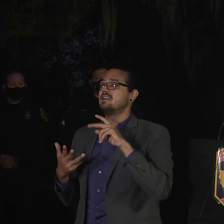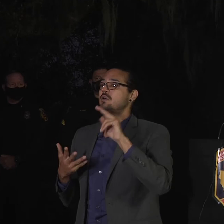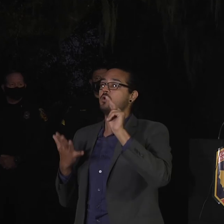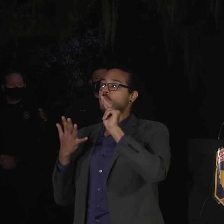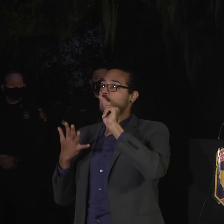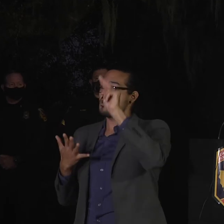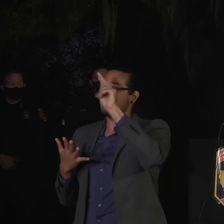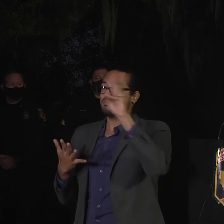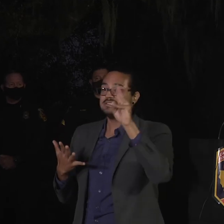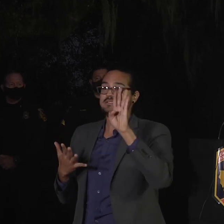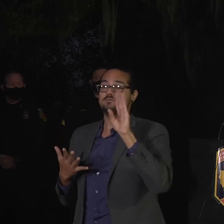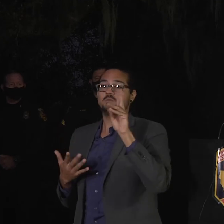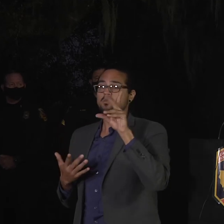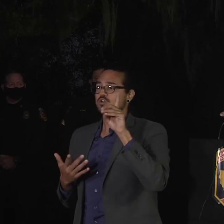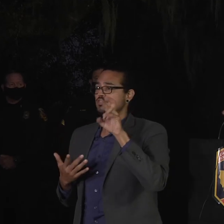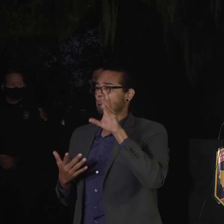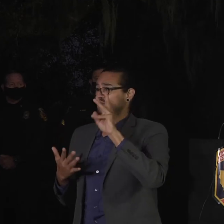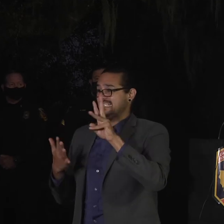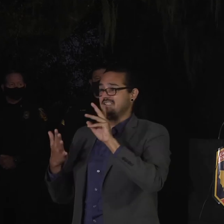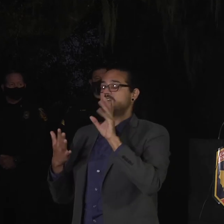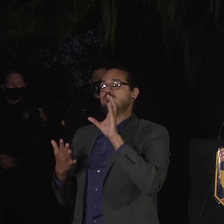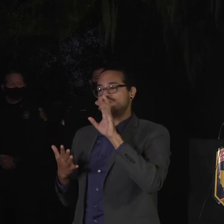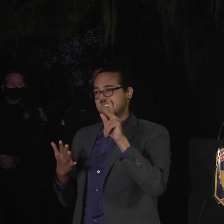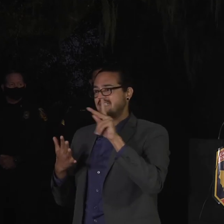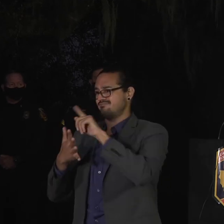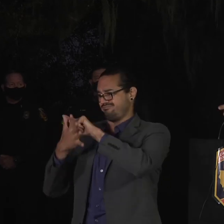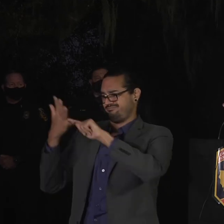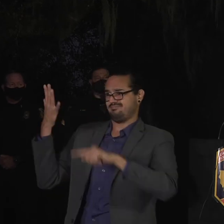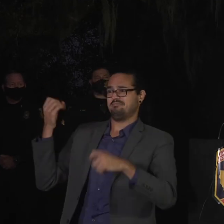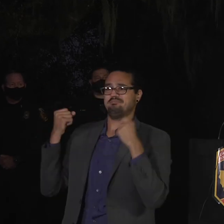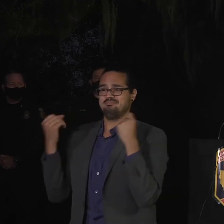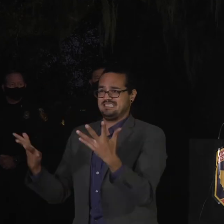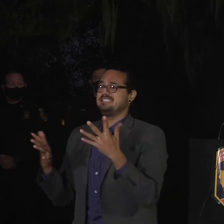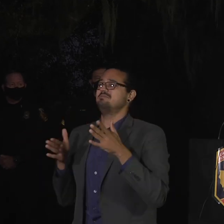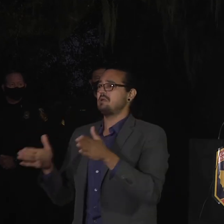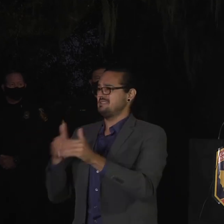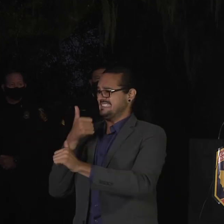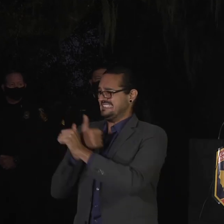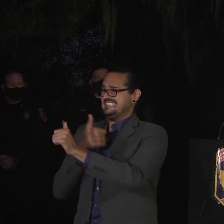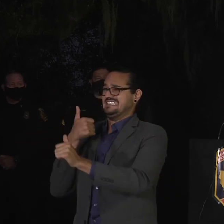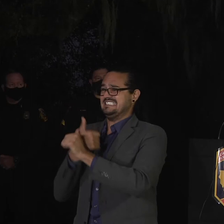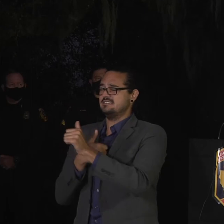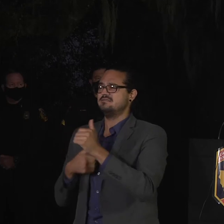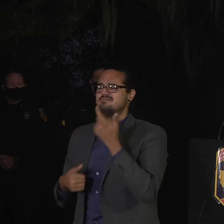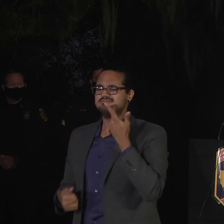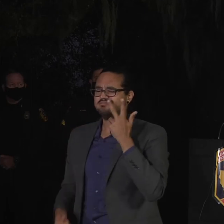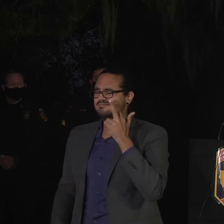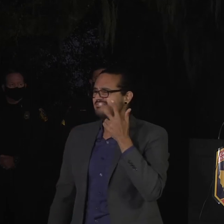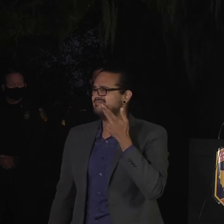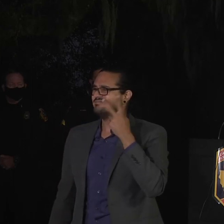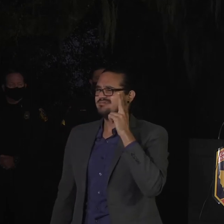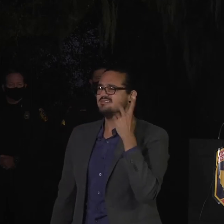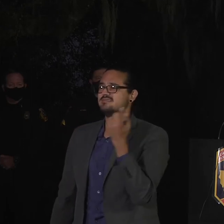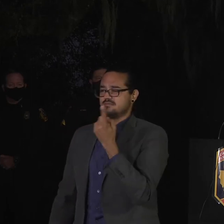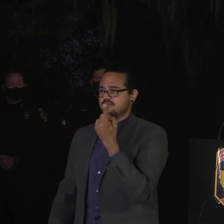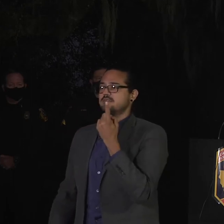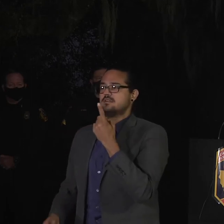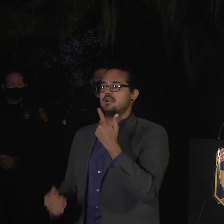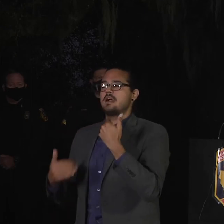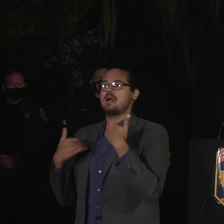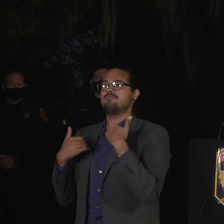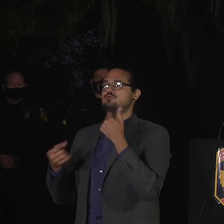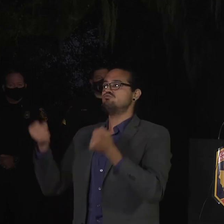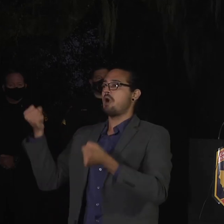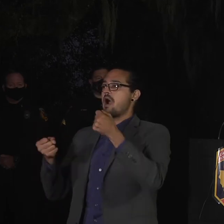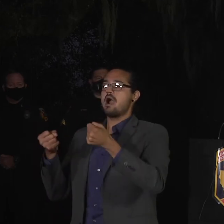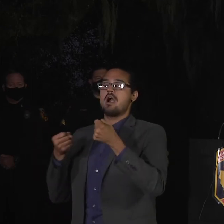and Bonnie Dune. It's dangerous. I mean, as I mentioned a couple days ago, I mean, we had a tree branch, you know, fall onto one of our cars and damage a windshield. So, for